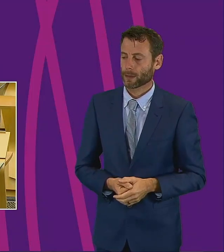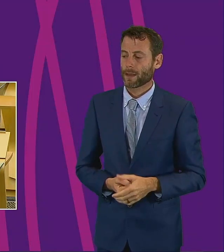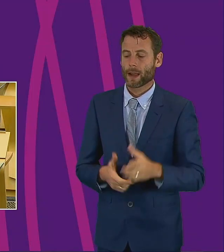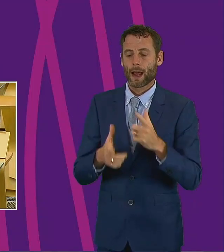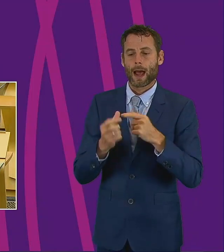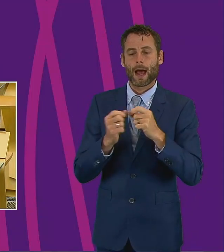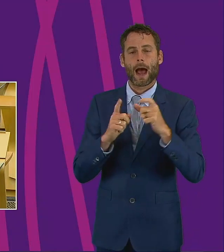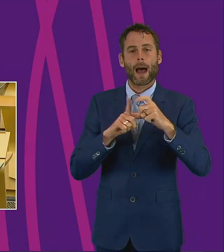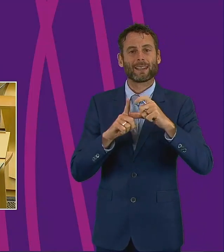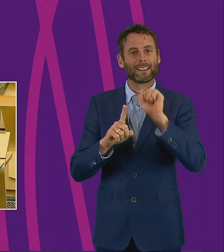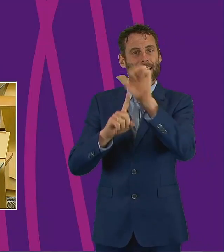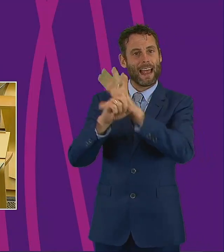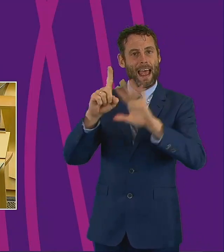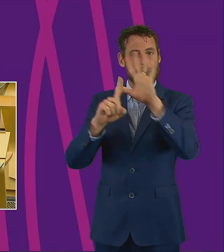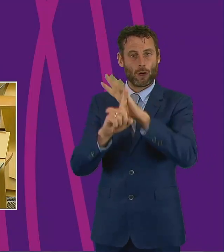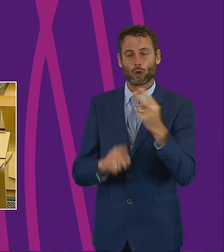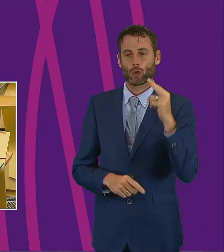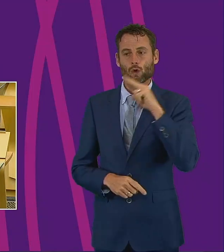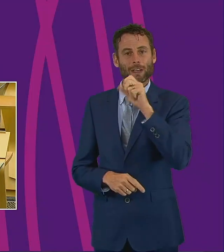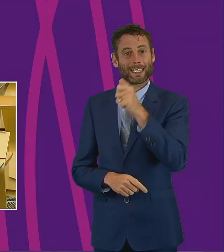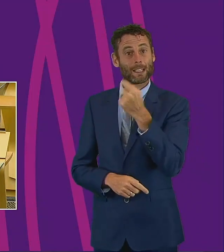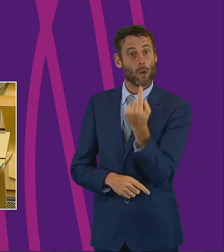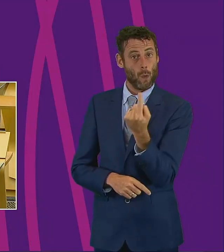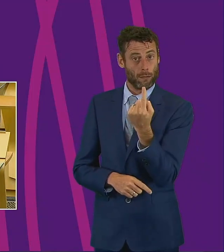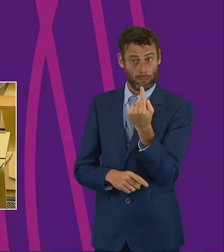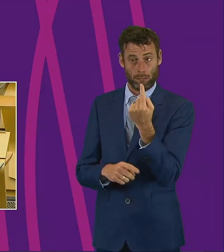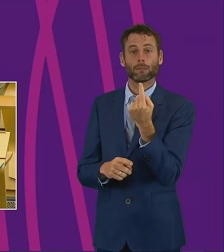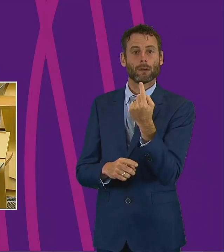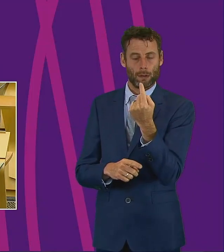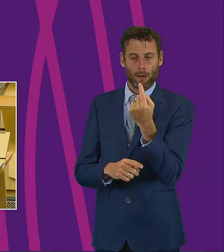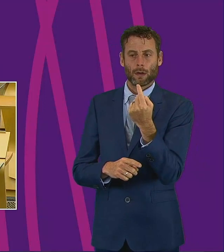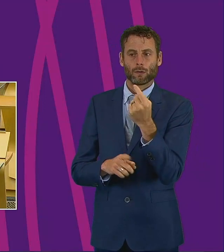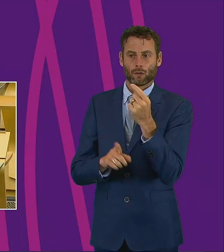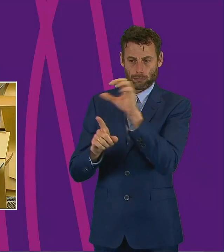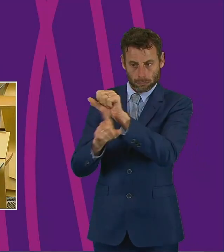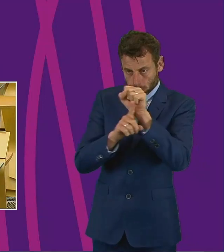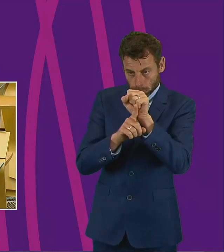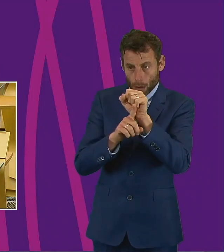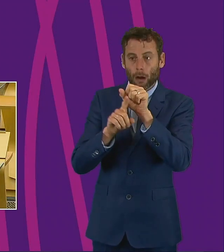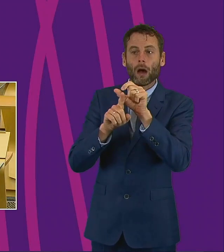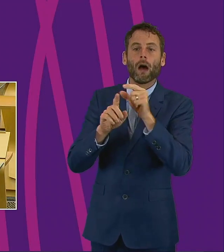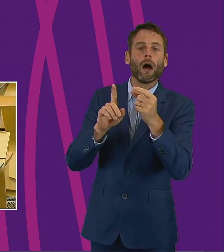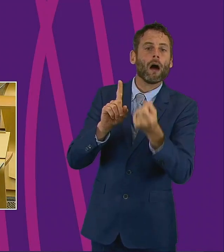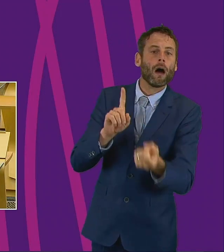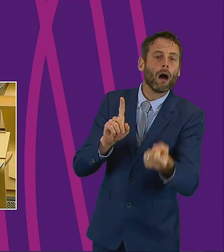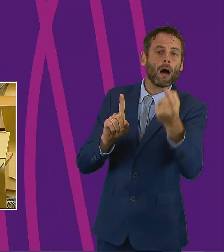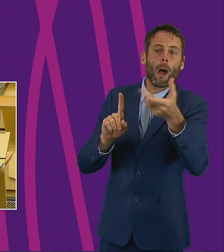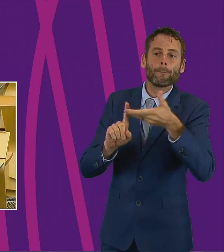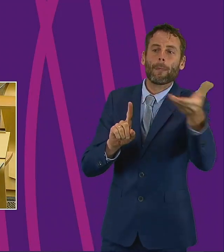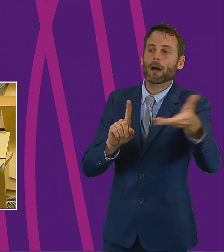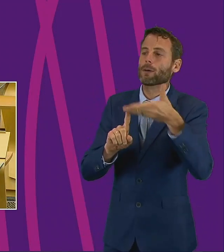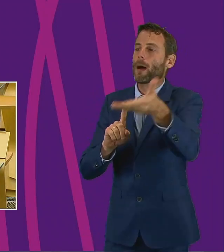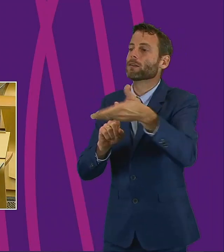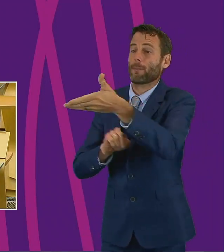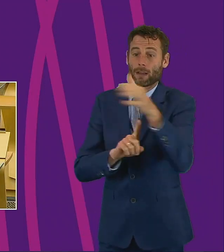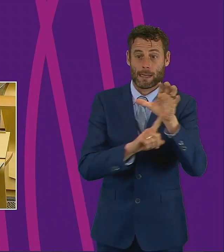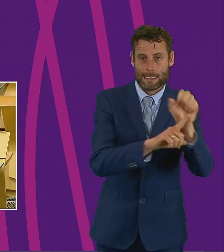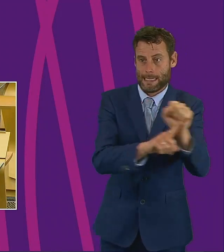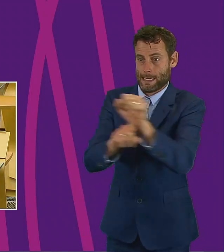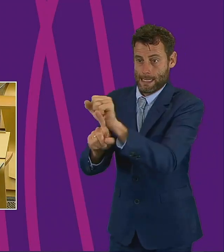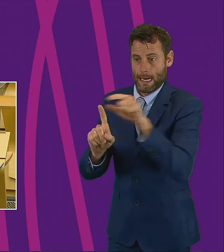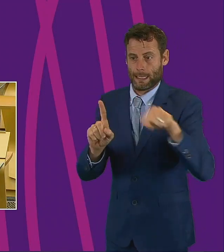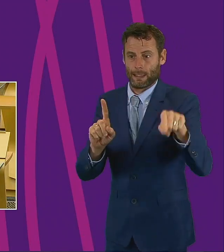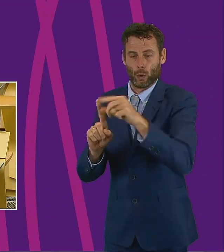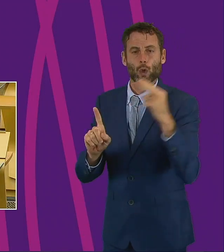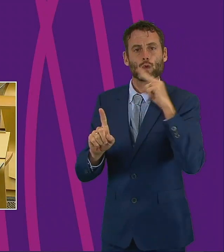Aberdeen, there are 261 cases now associated with the cluster linked to pubs, and that figure is unchanged